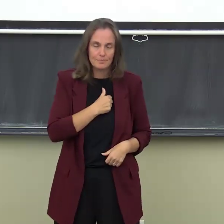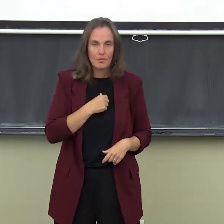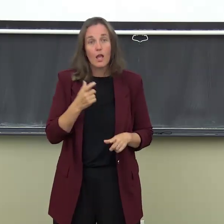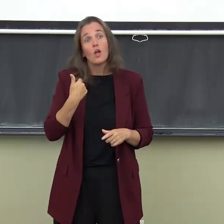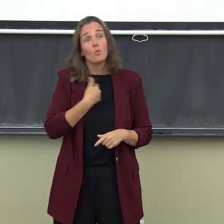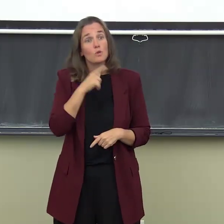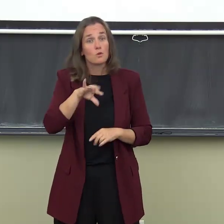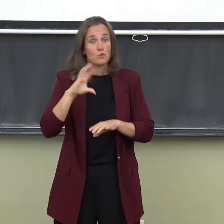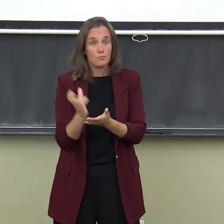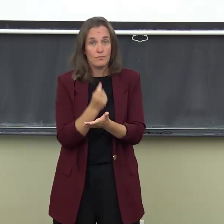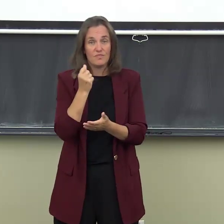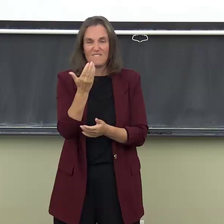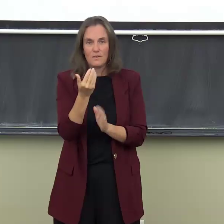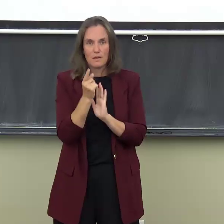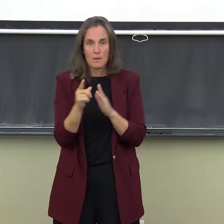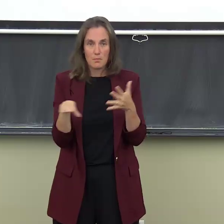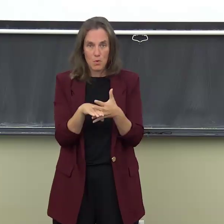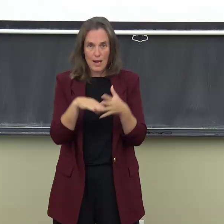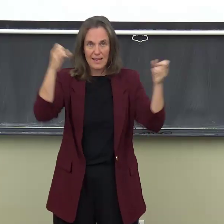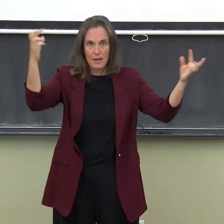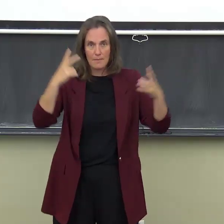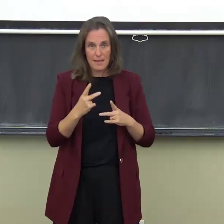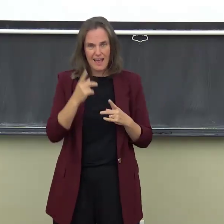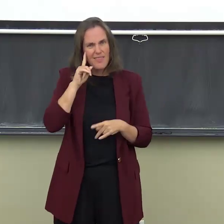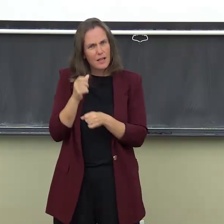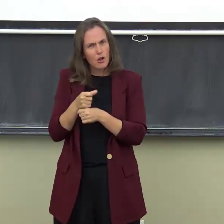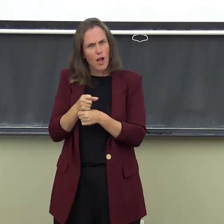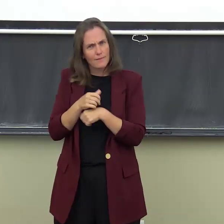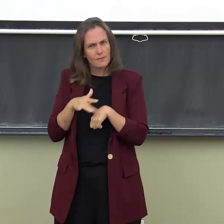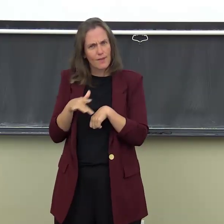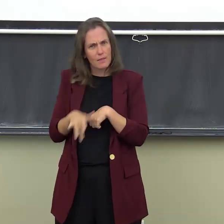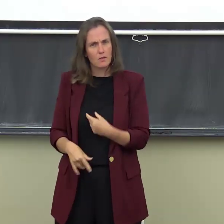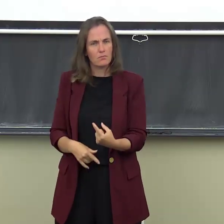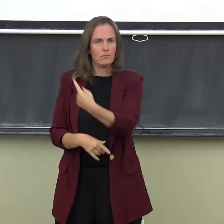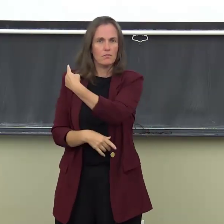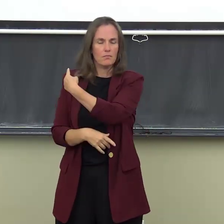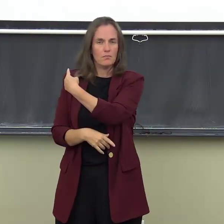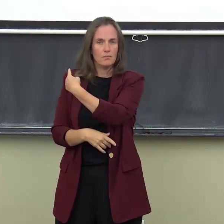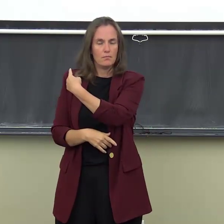take a 15-minute break and then come back. And I think there is coffee and